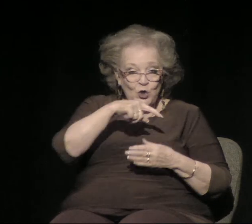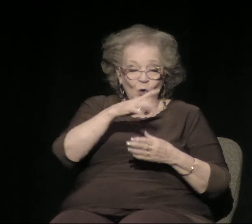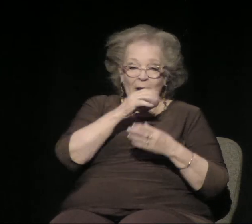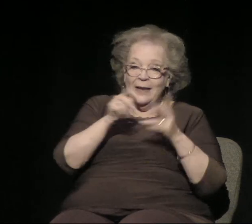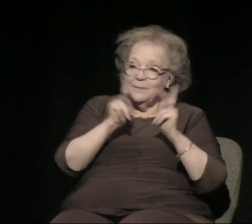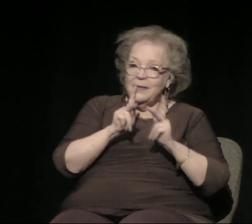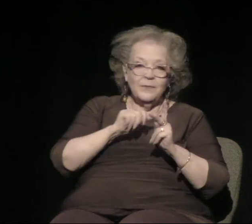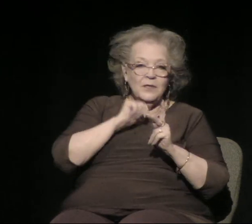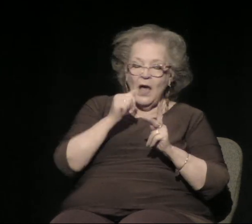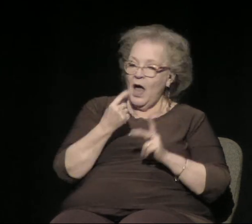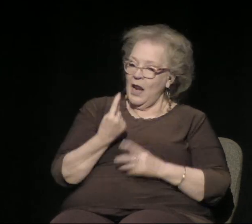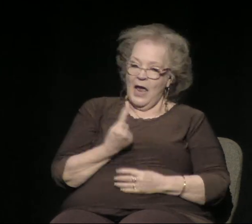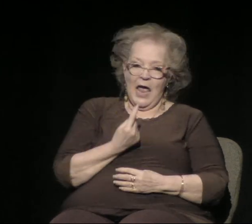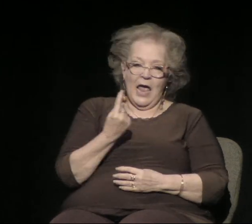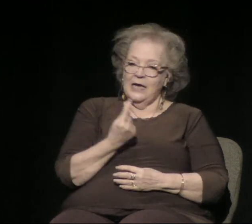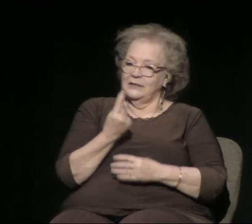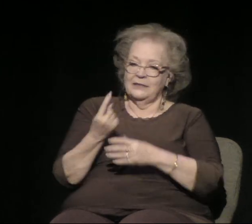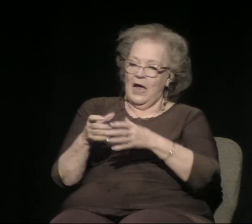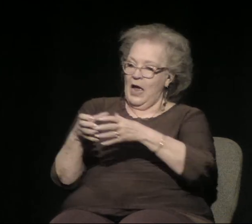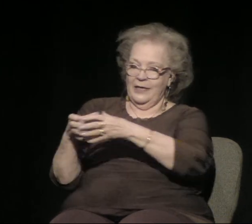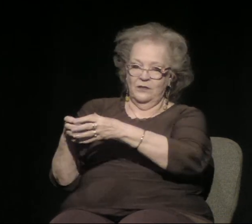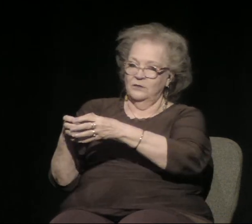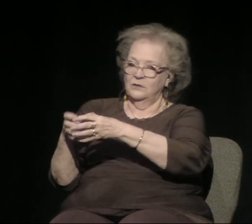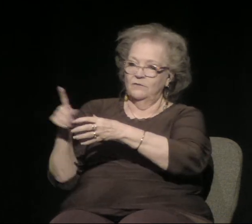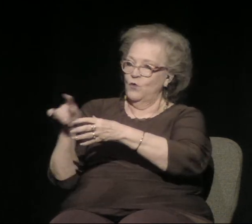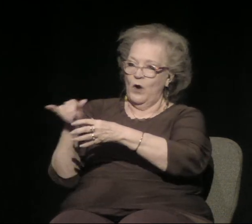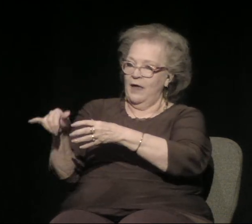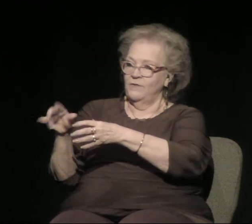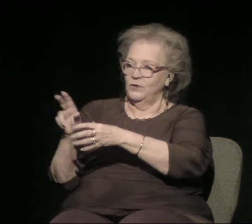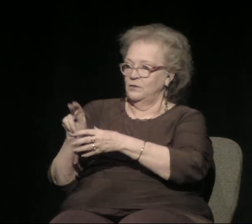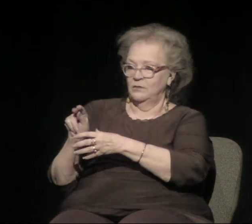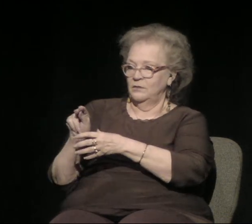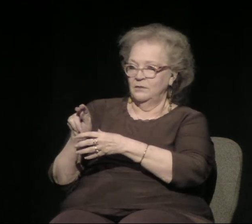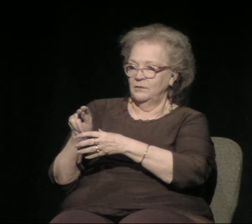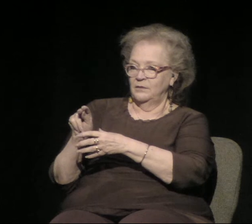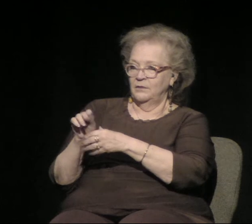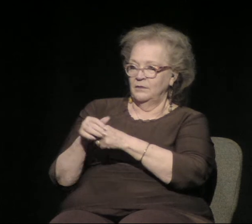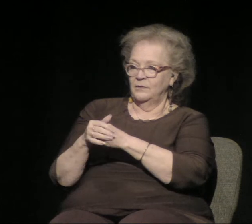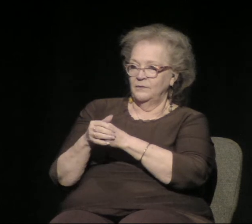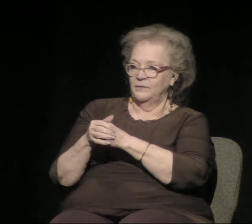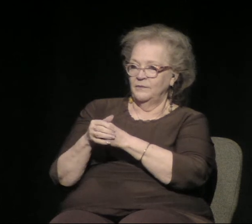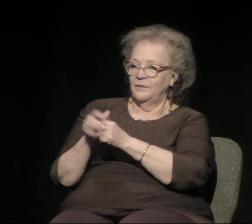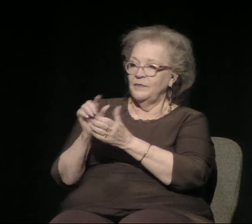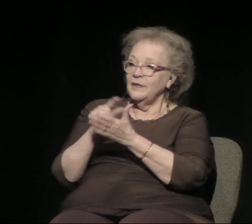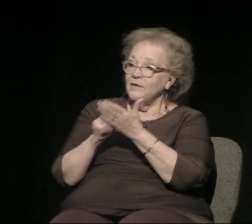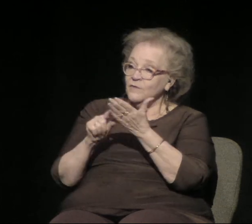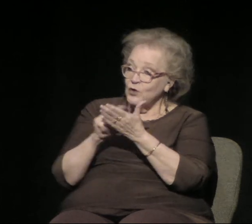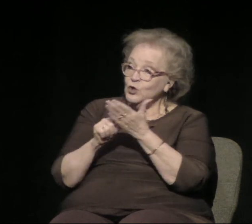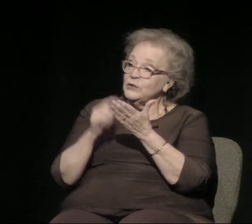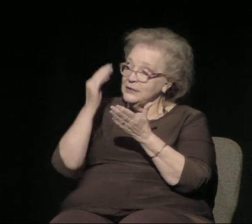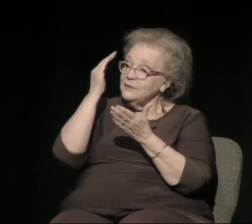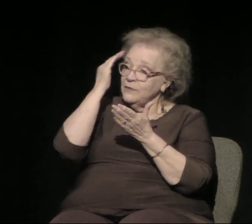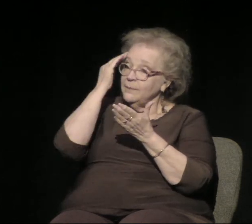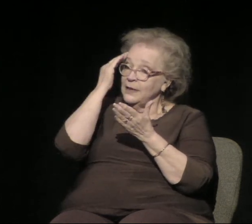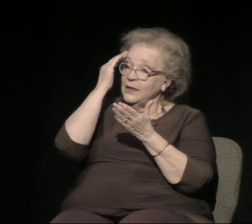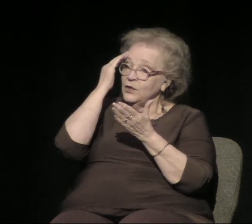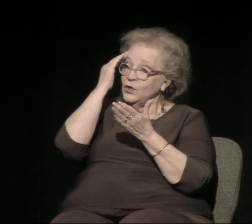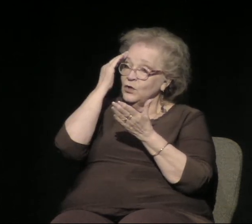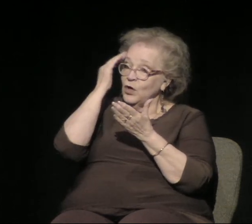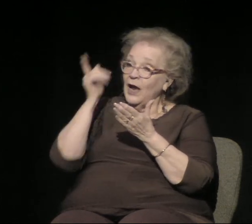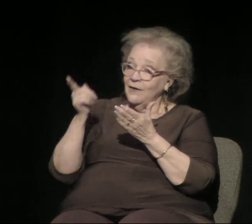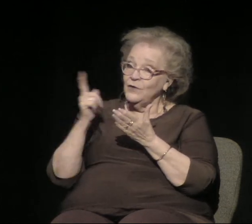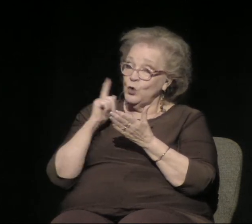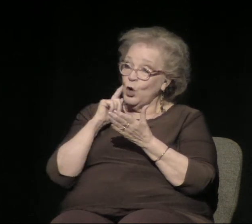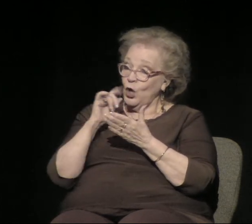as exiles forever. Now, that verse is probably familiar to you. Have you heard